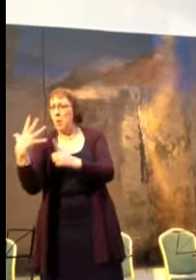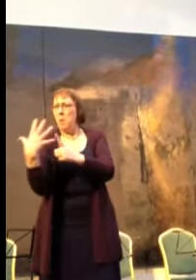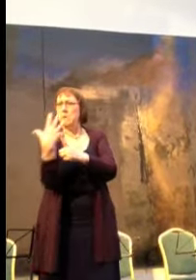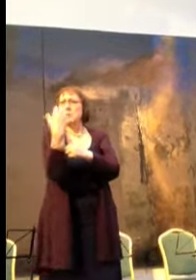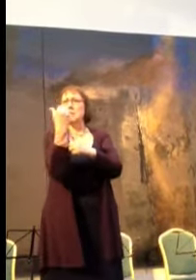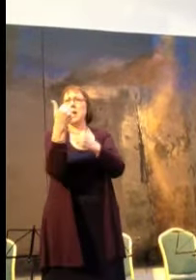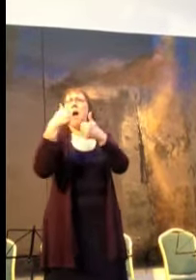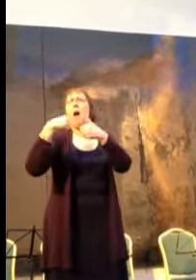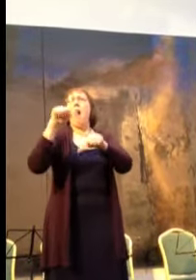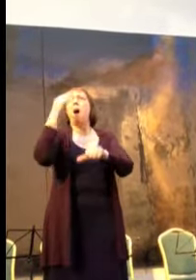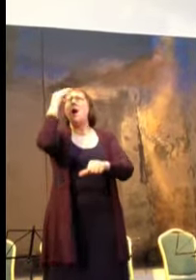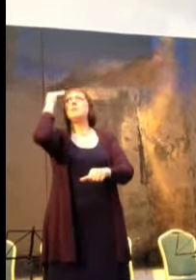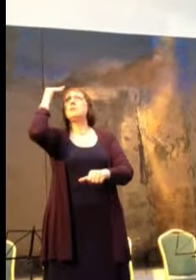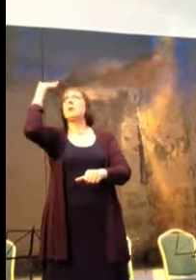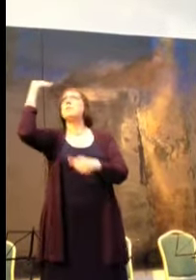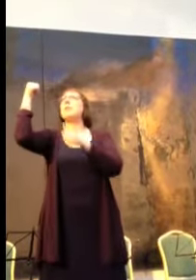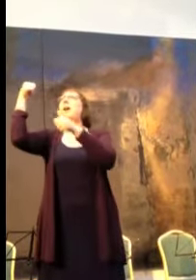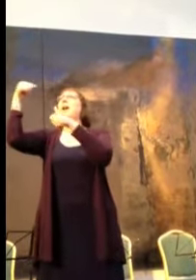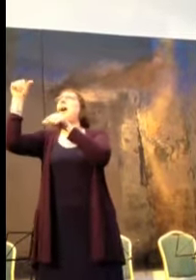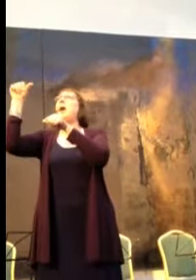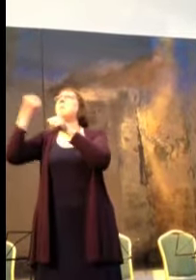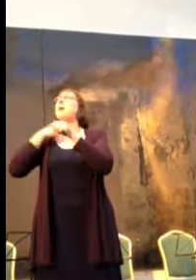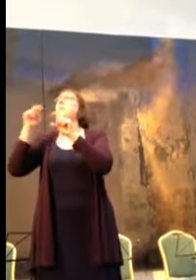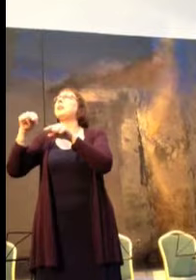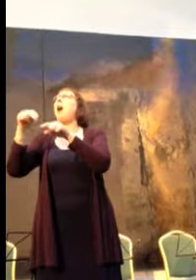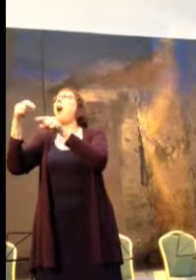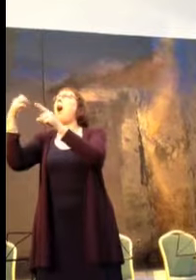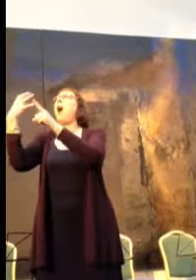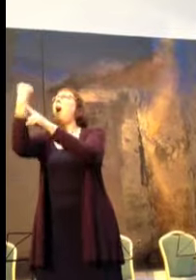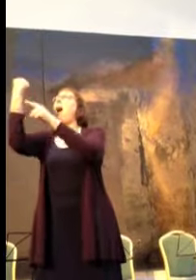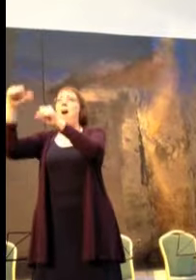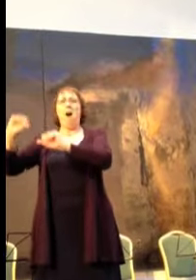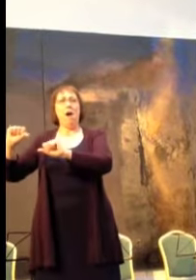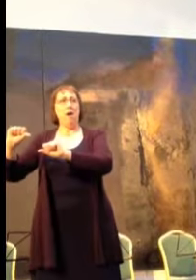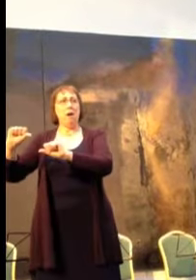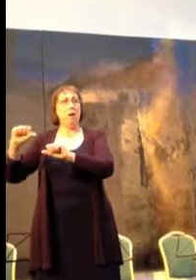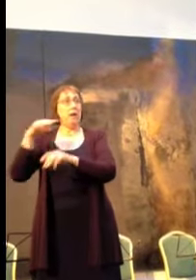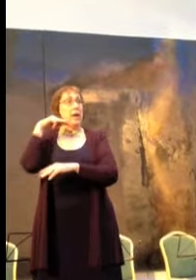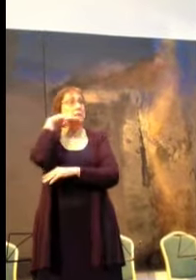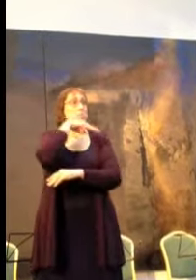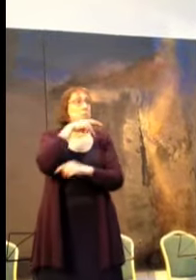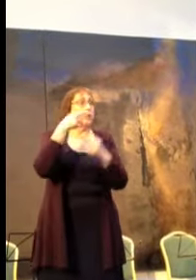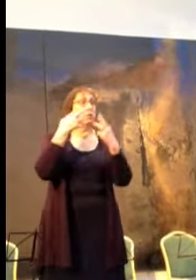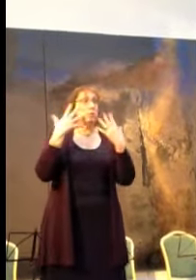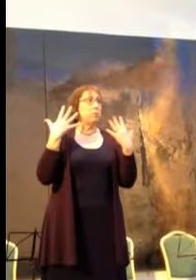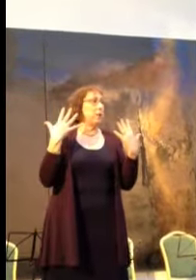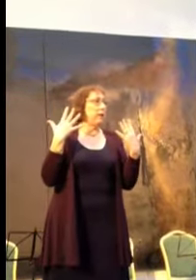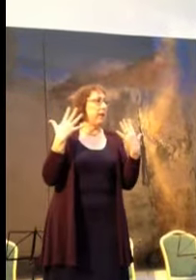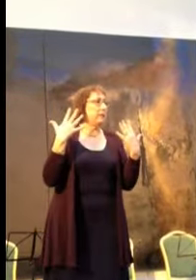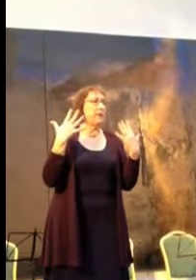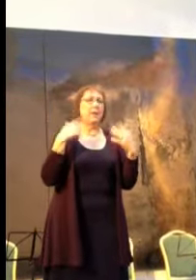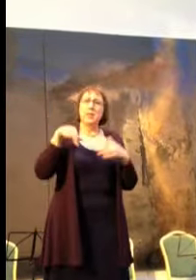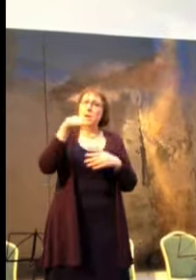their dreams and realise their unique potential. It is very important to realise that it is important to have a